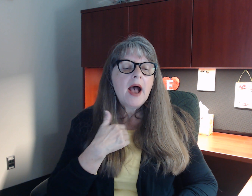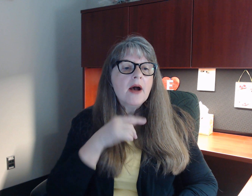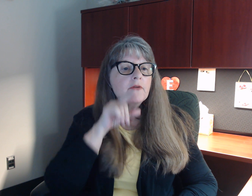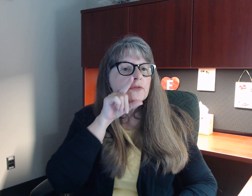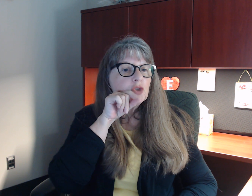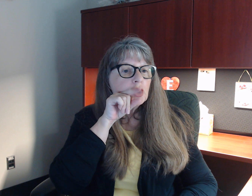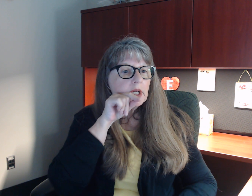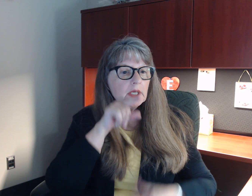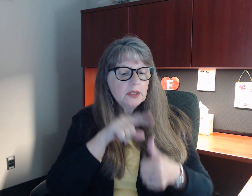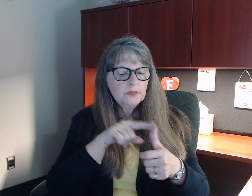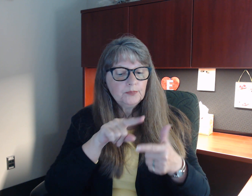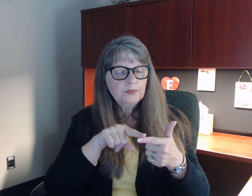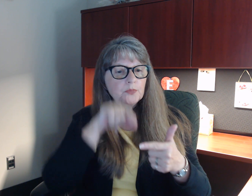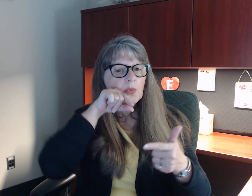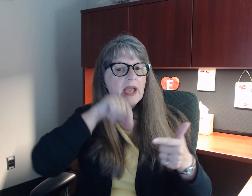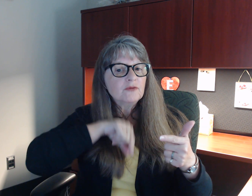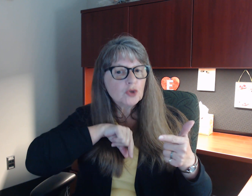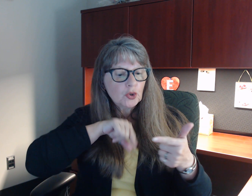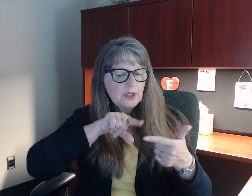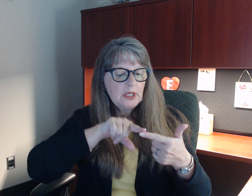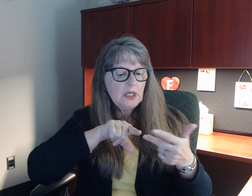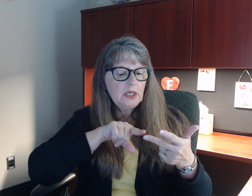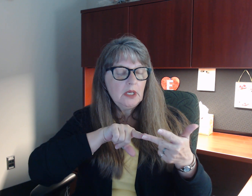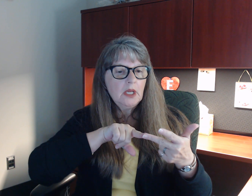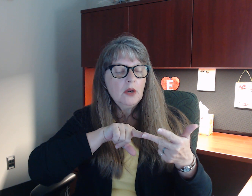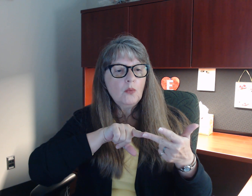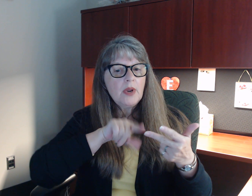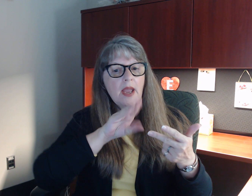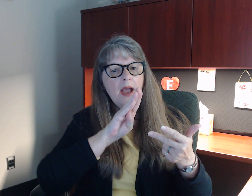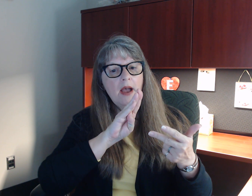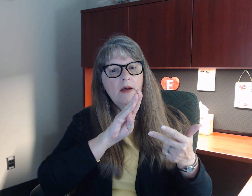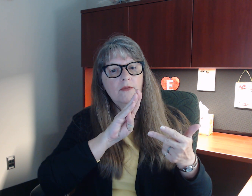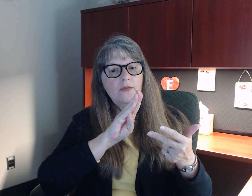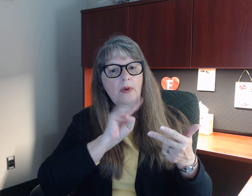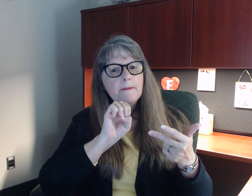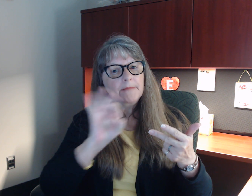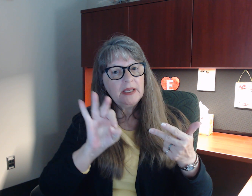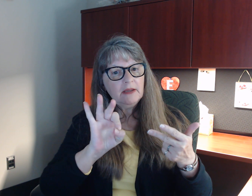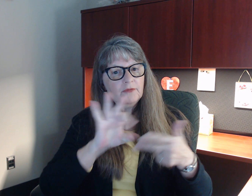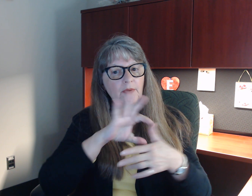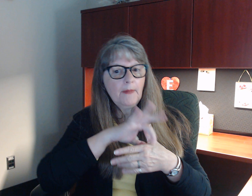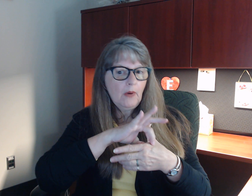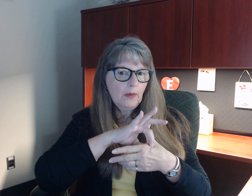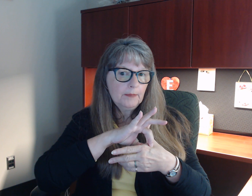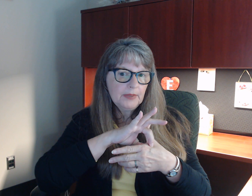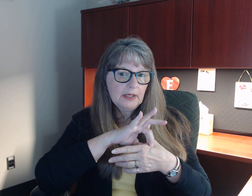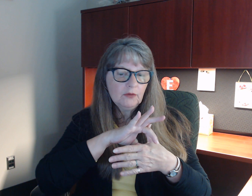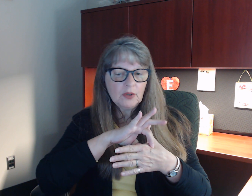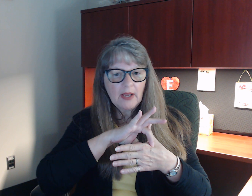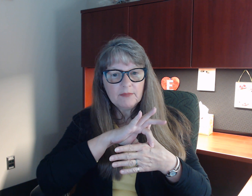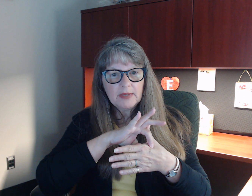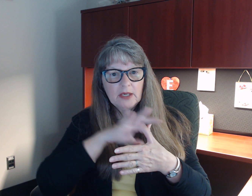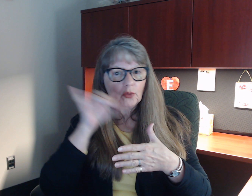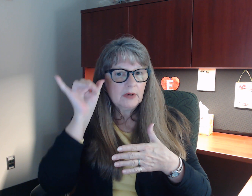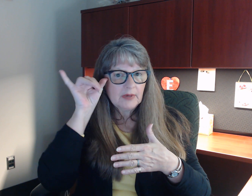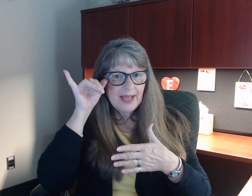have chicken, we have turkey, we have beef or beef. You could have meat or even